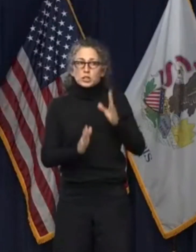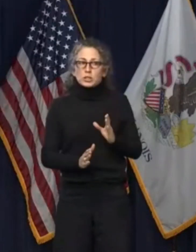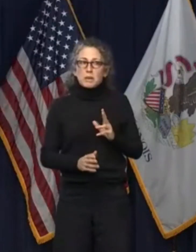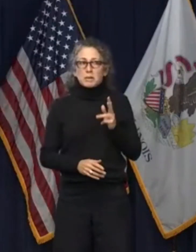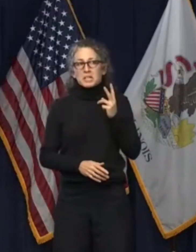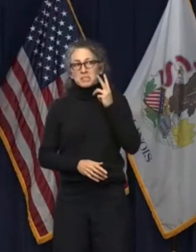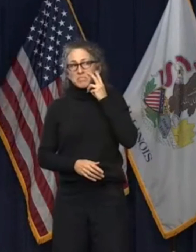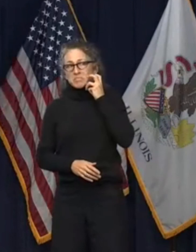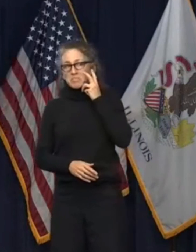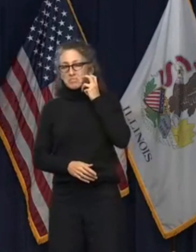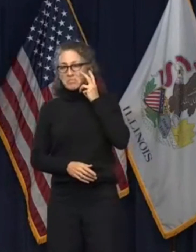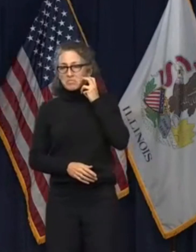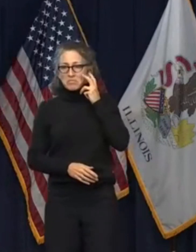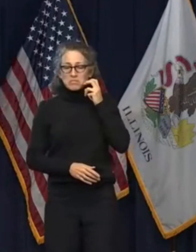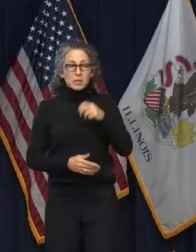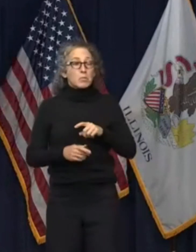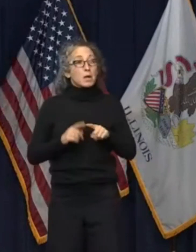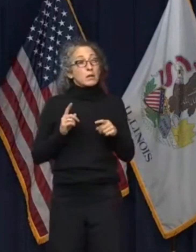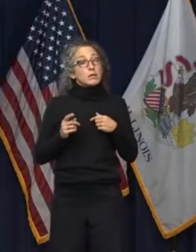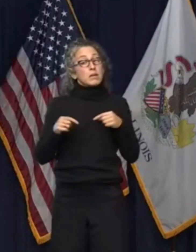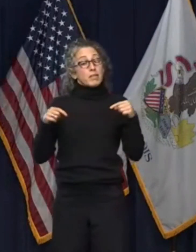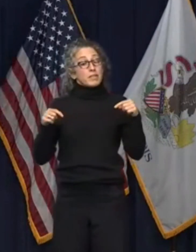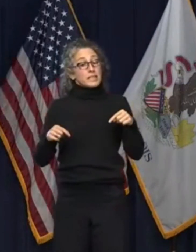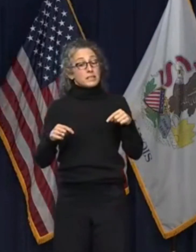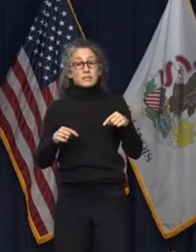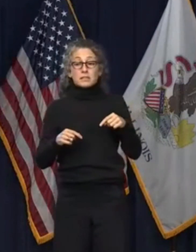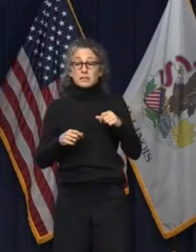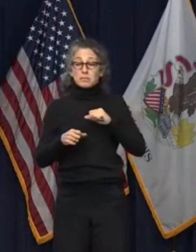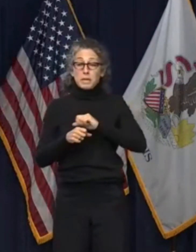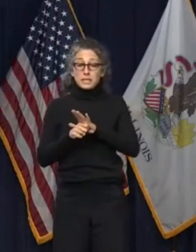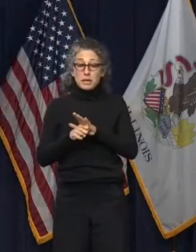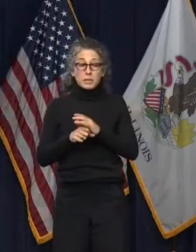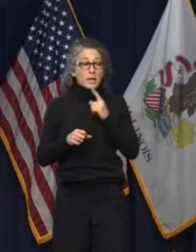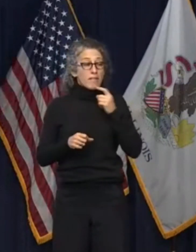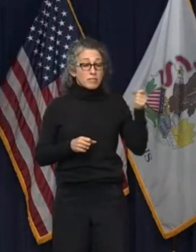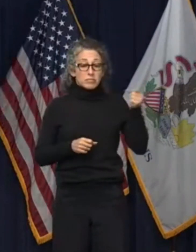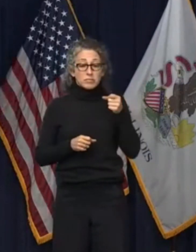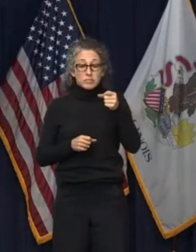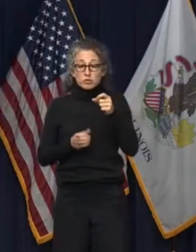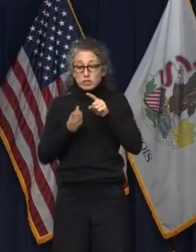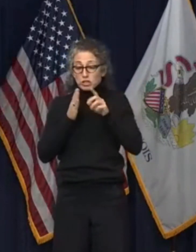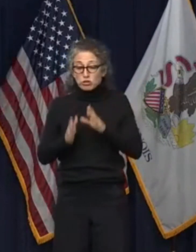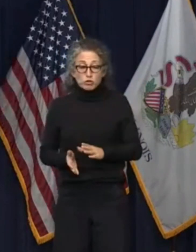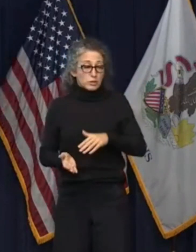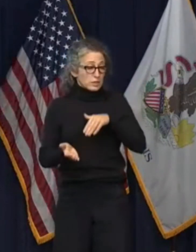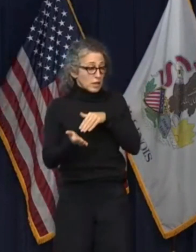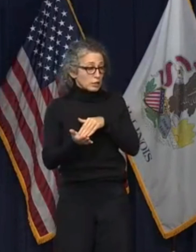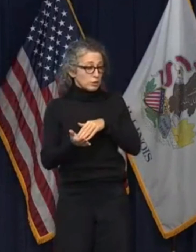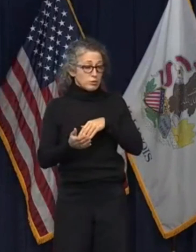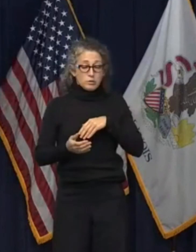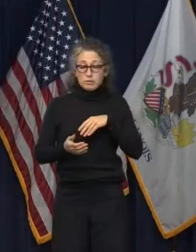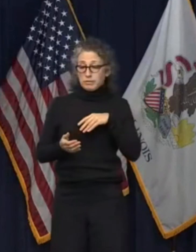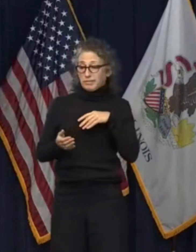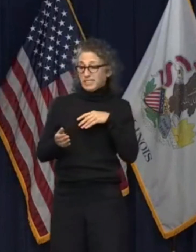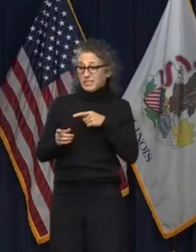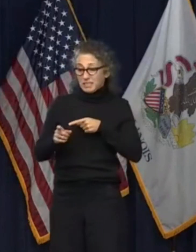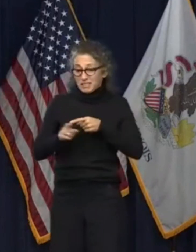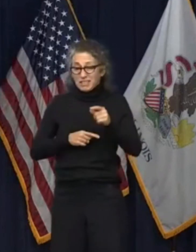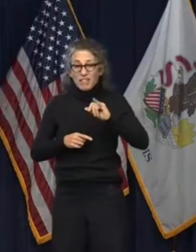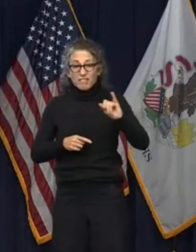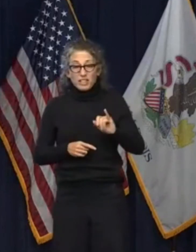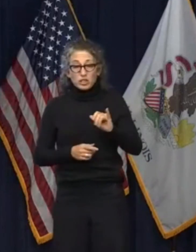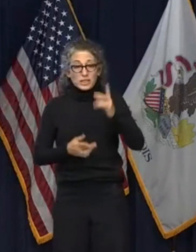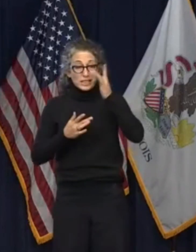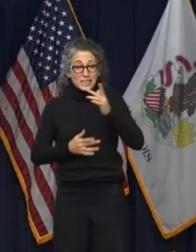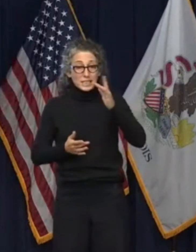also are, as you've seen throughout this pandemic, I put researchers, doctors, epidemiologists, people who really know public health and